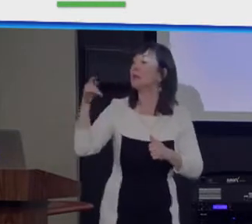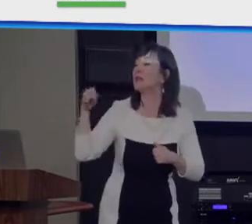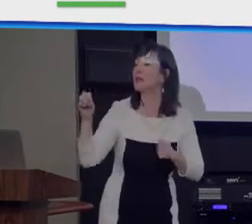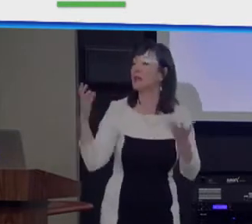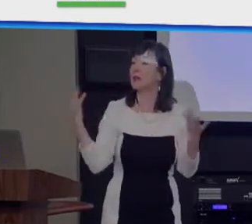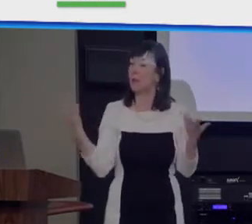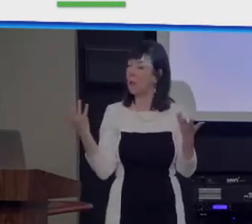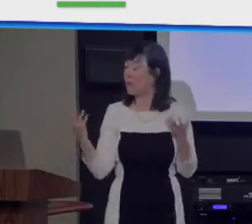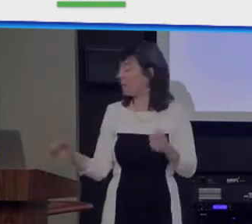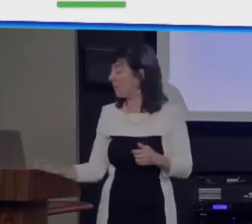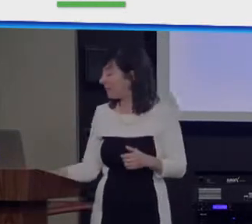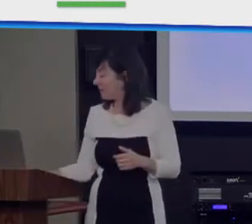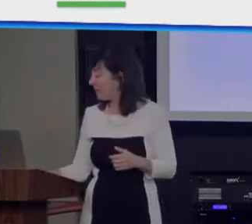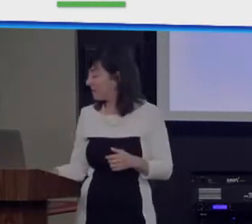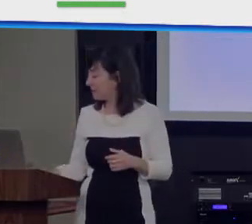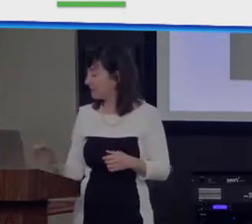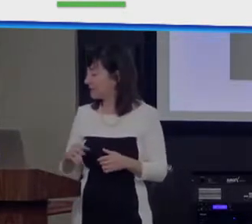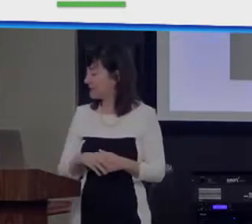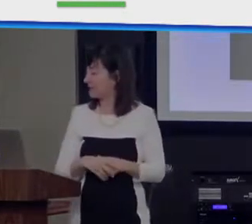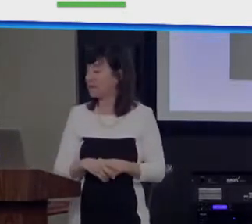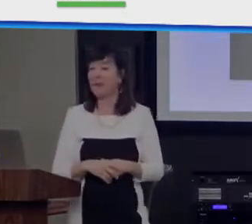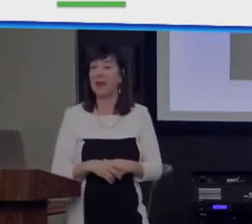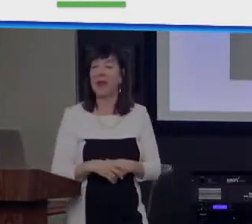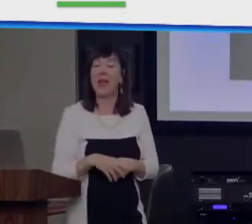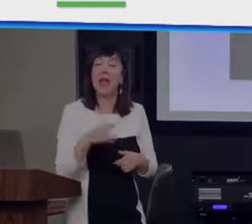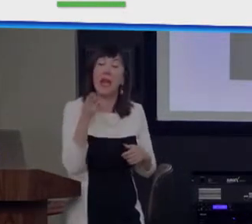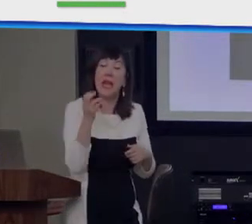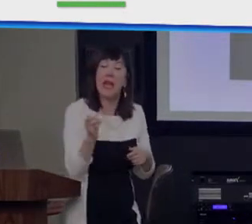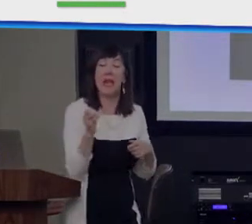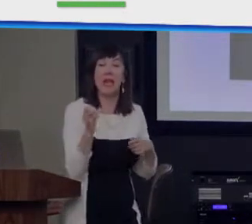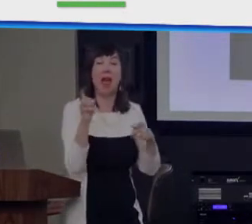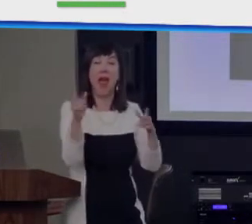with other species.